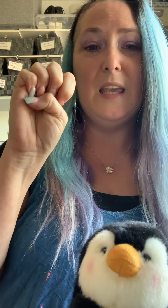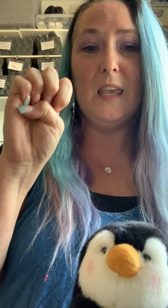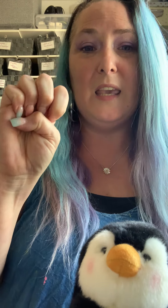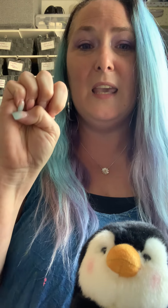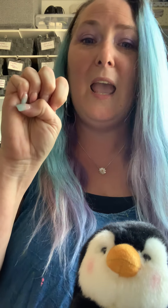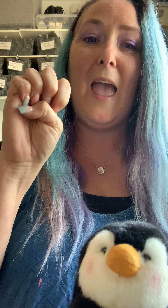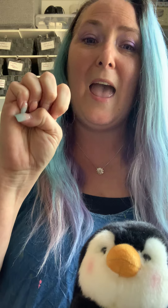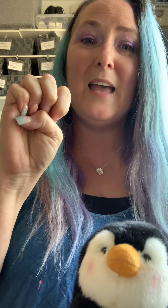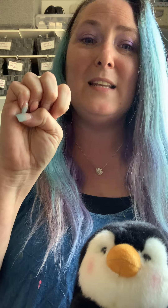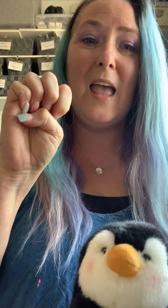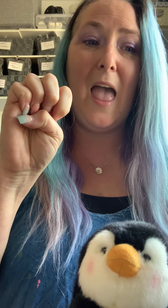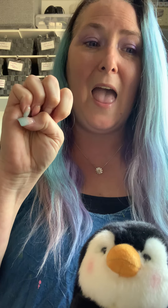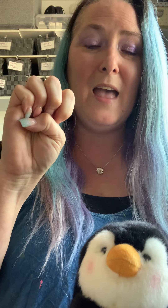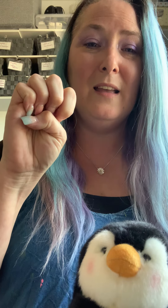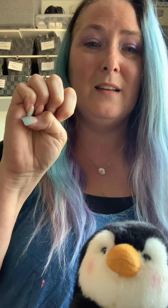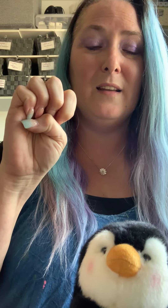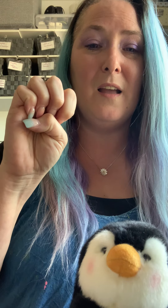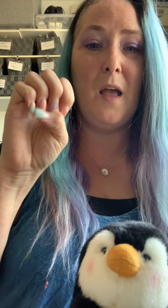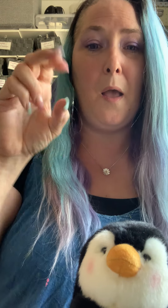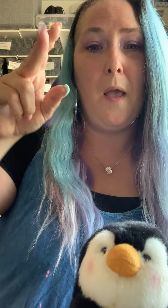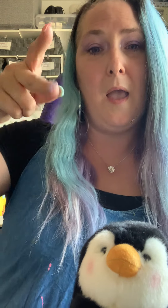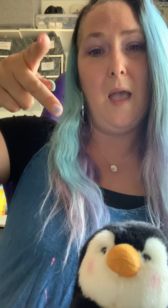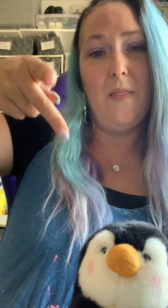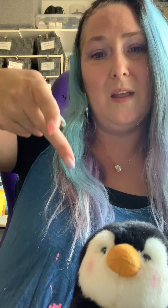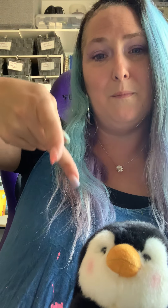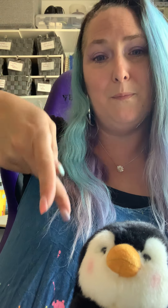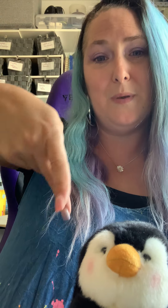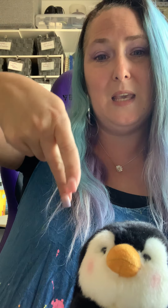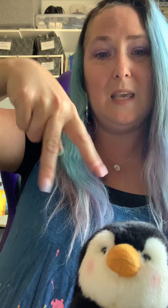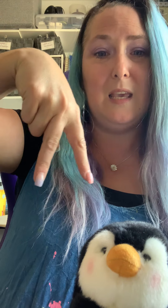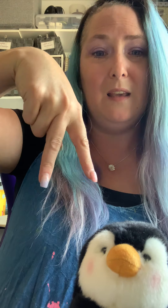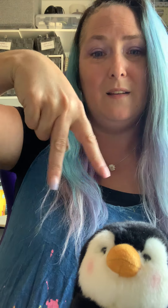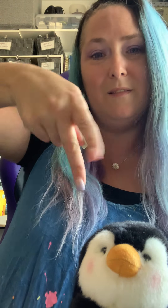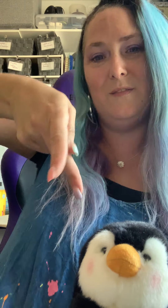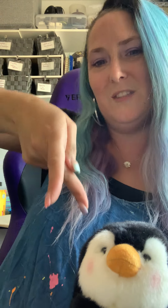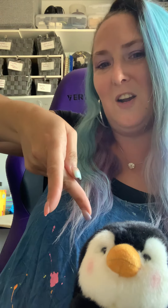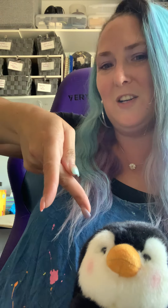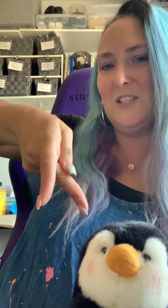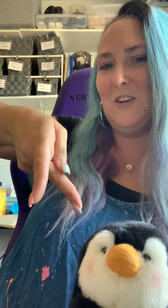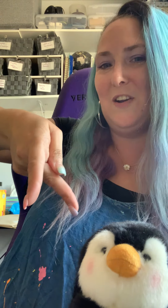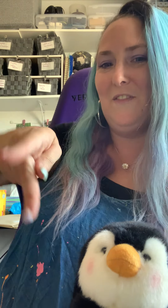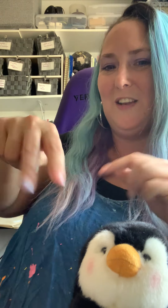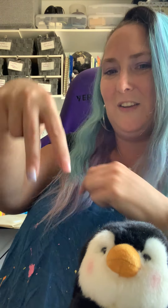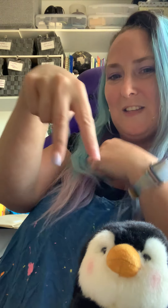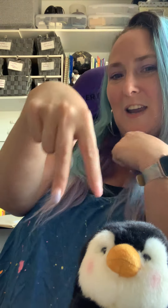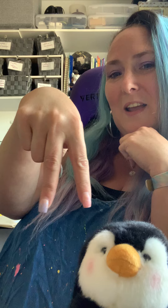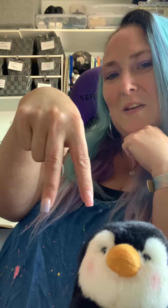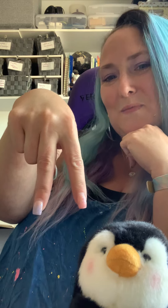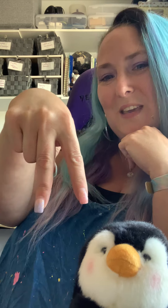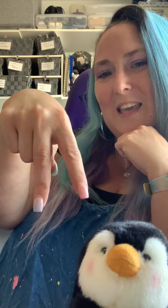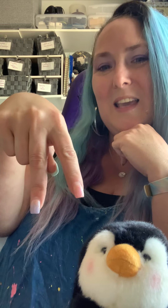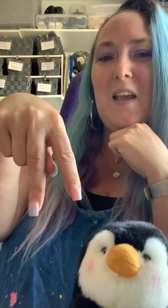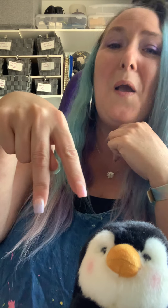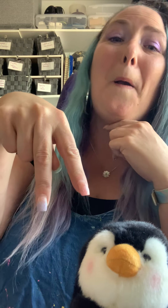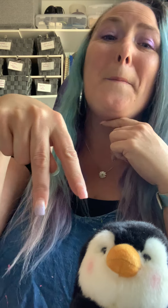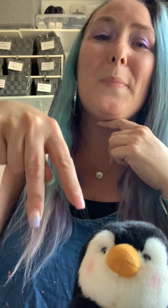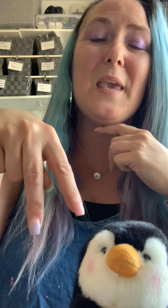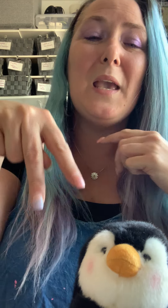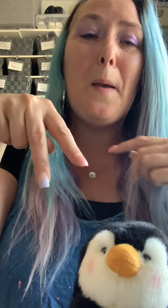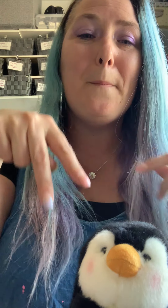E, ed, e. And then P, it's hard to show it on video, sorry. P,